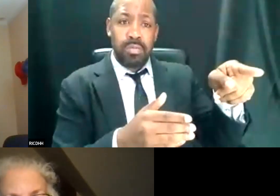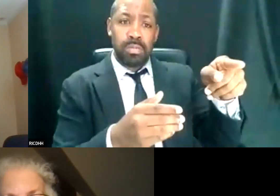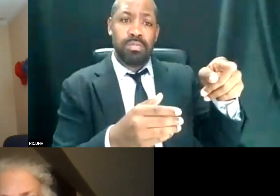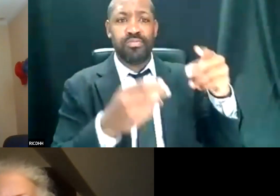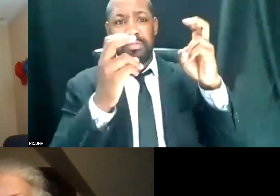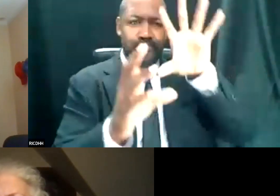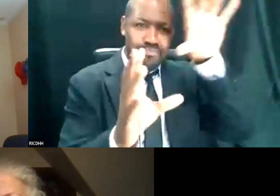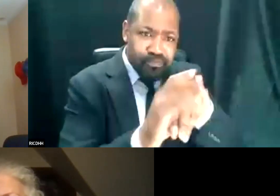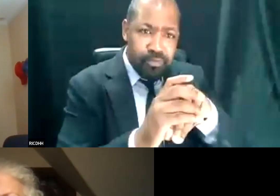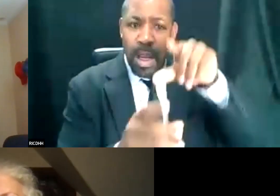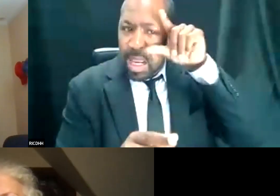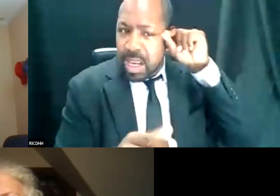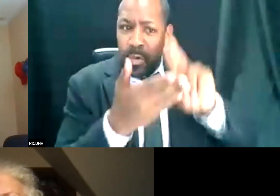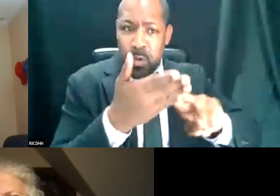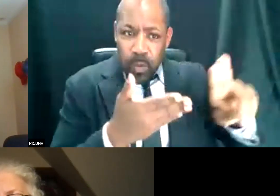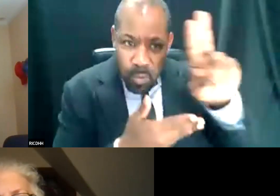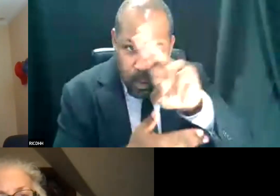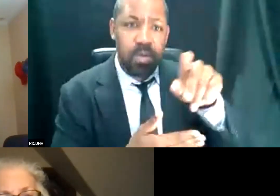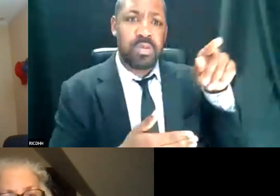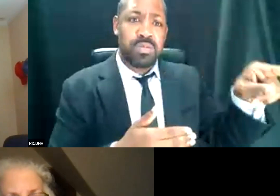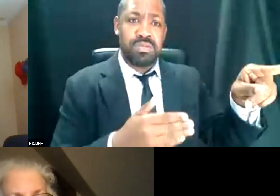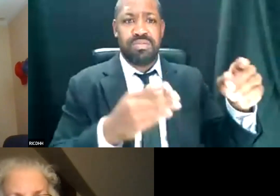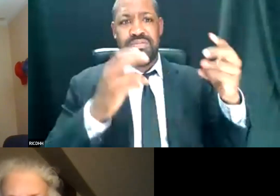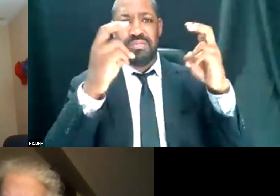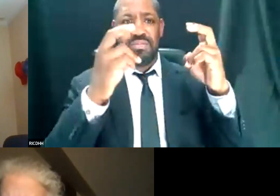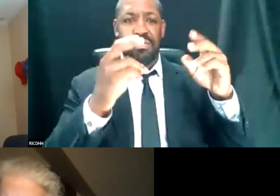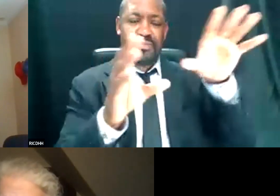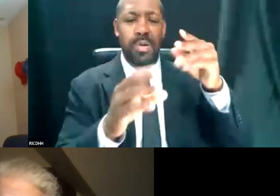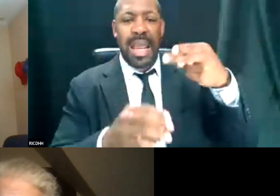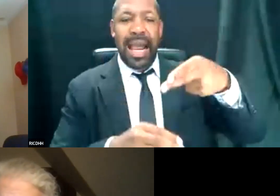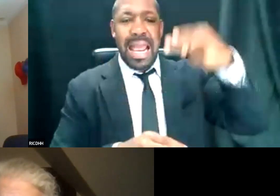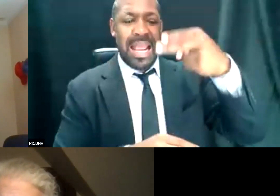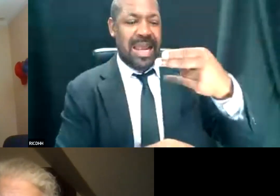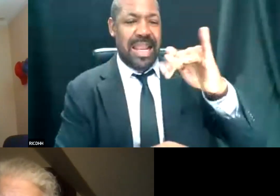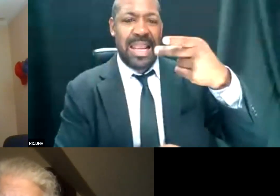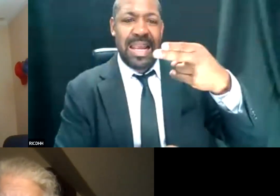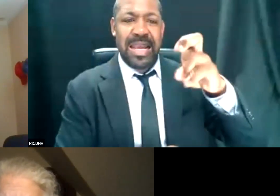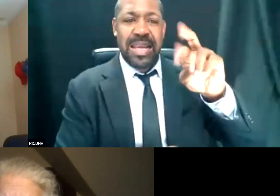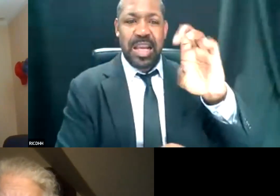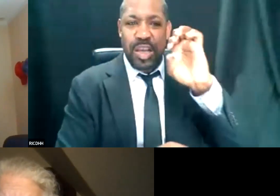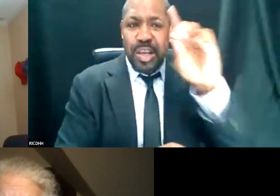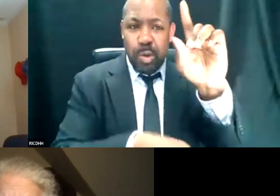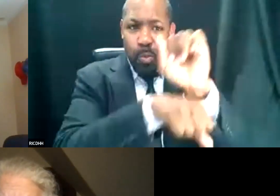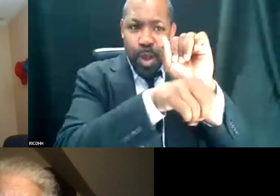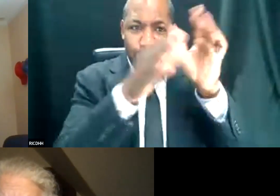I spoke with a person who's been involved with Gallaudet University